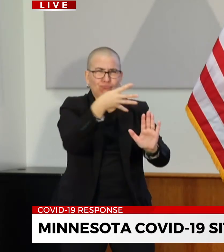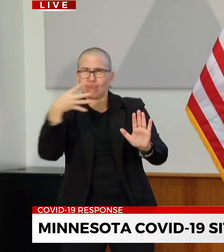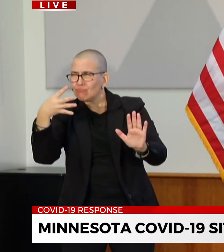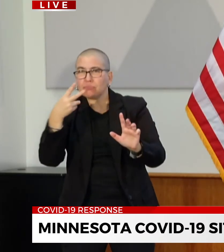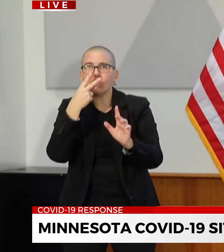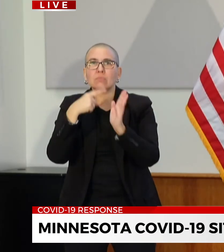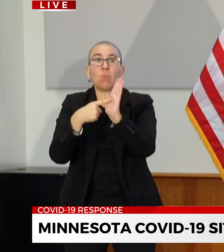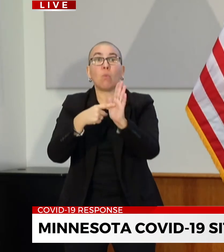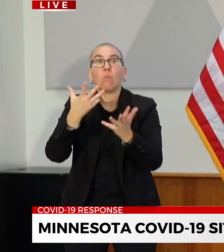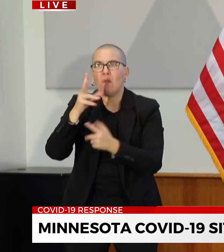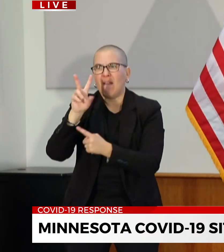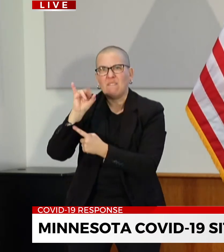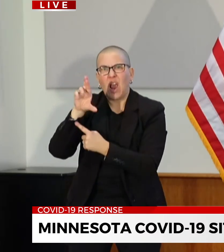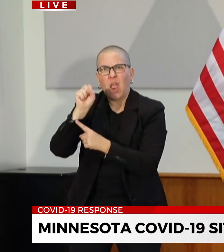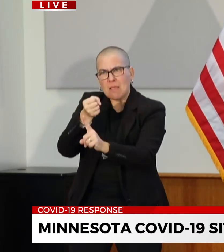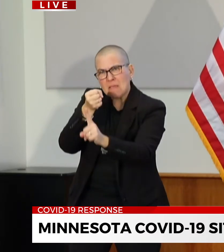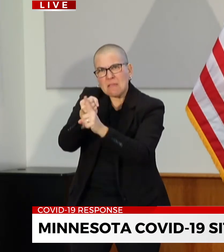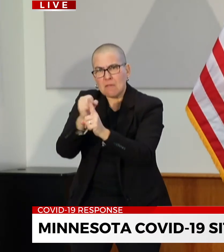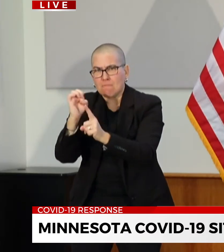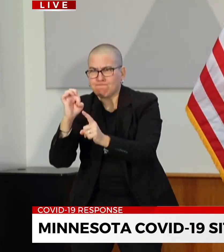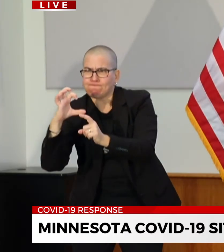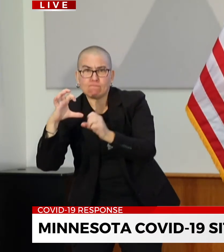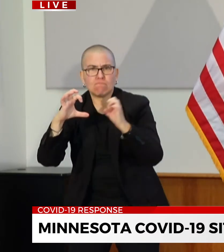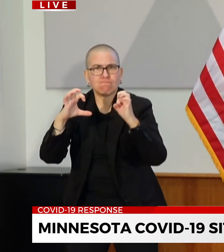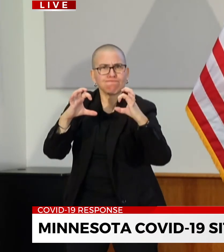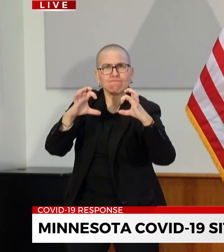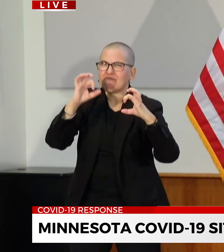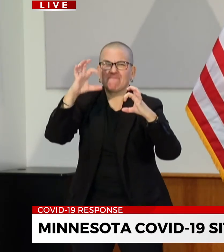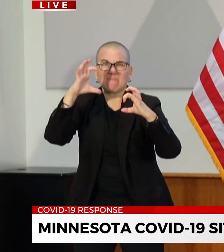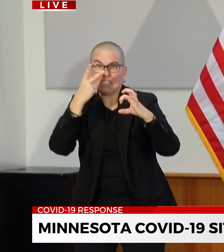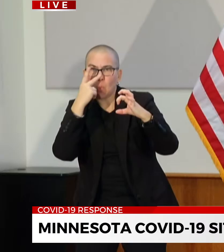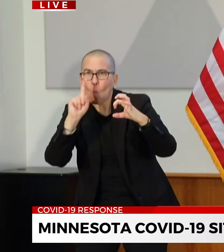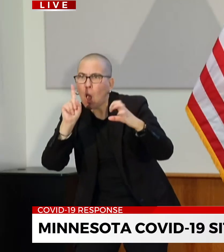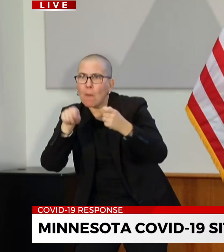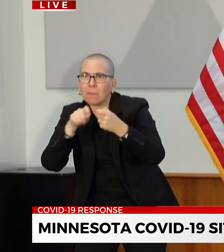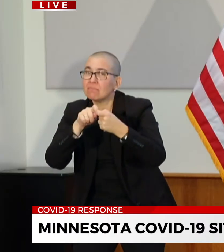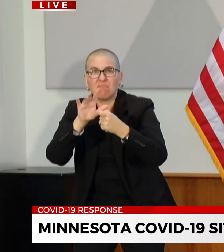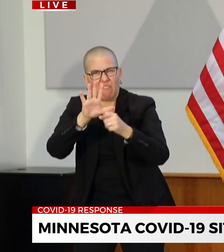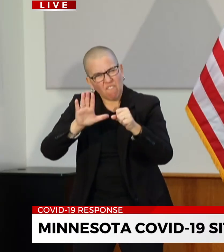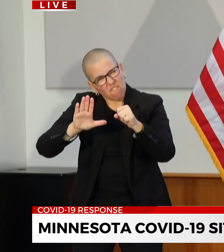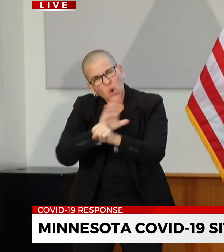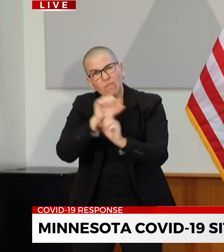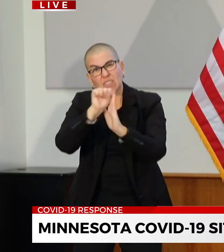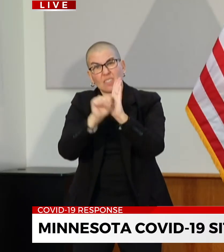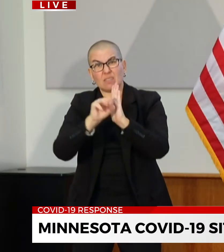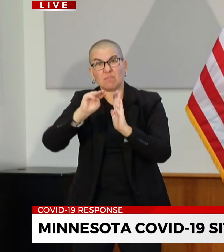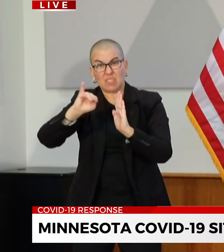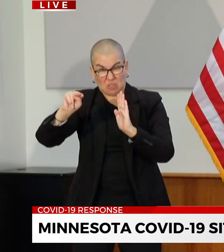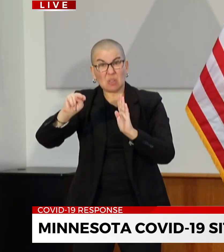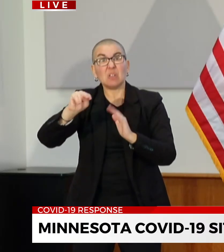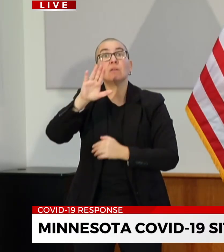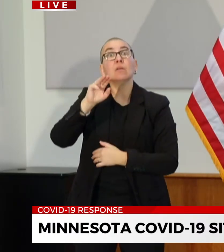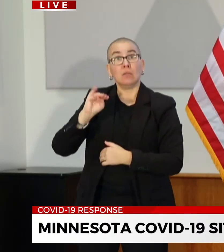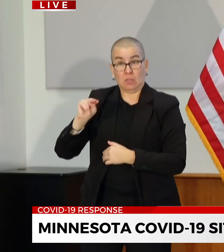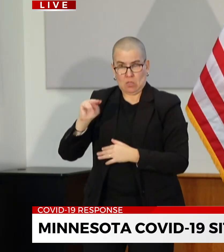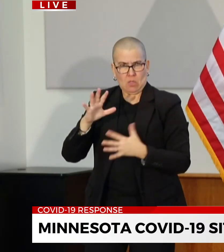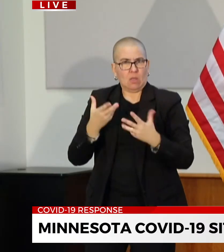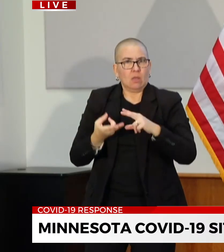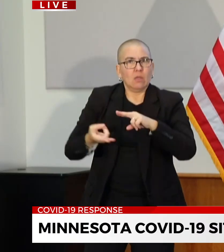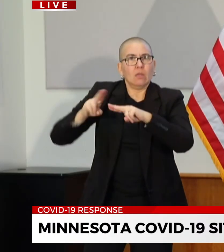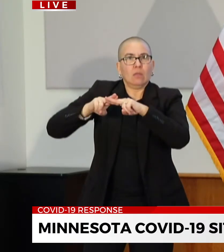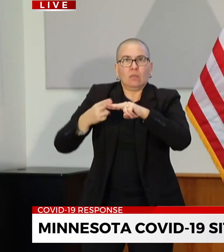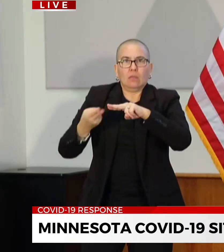with larger cities. In fact, case growth rates in greater Minnesota continue to be higher than rates in the Twin Cities metro